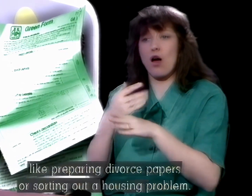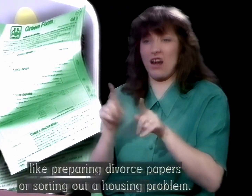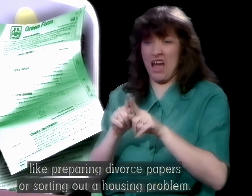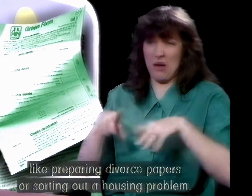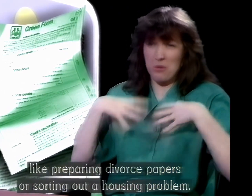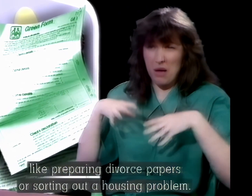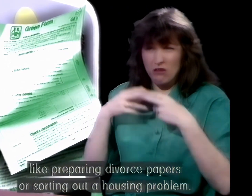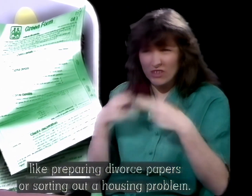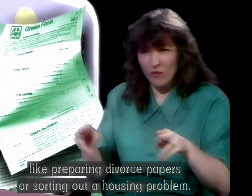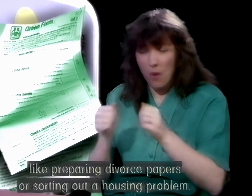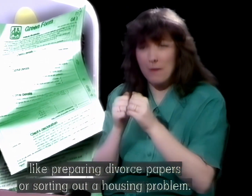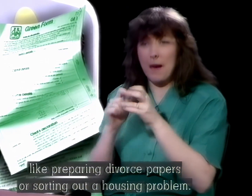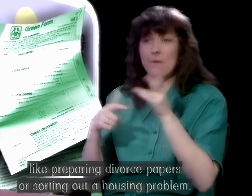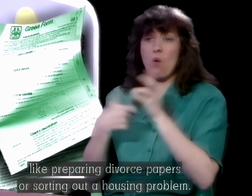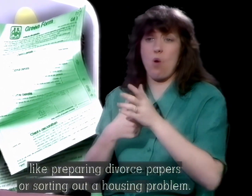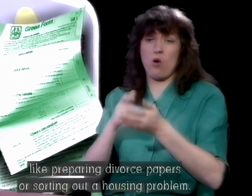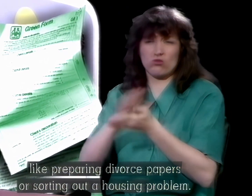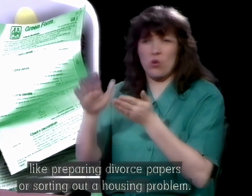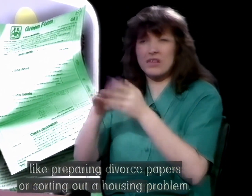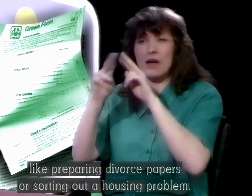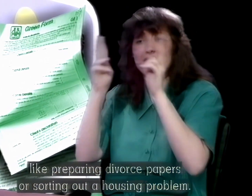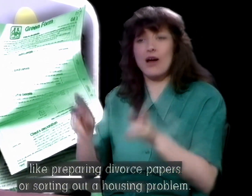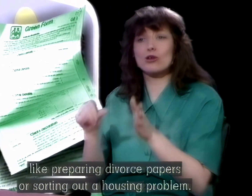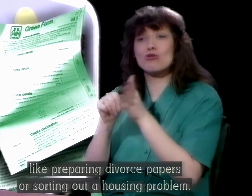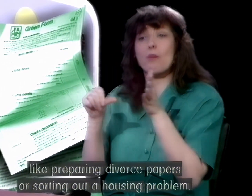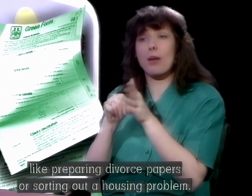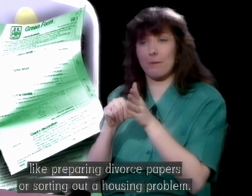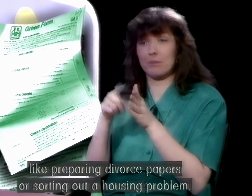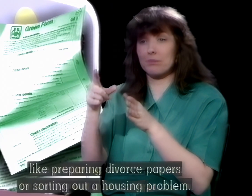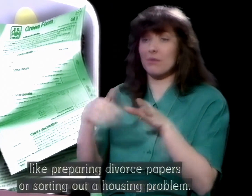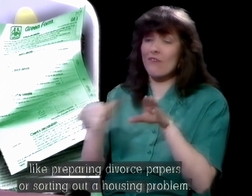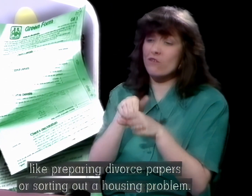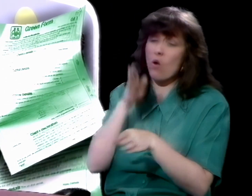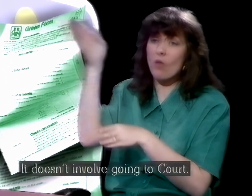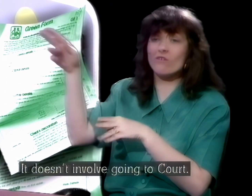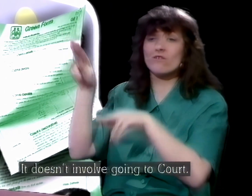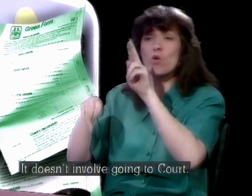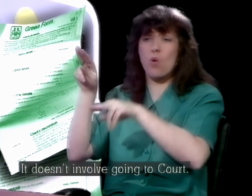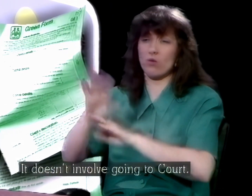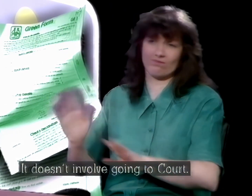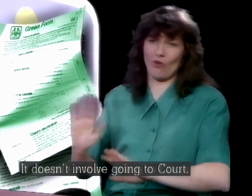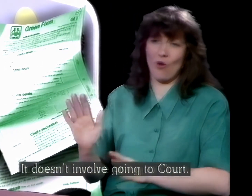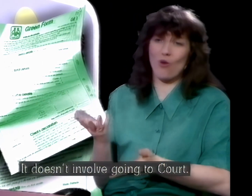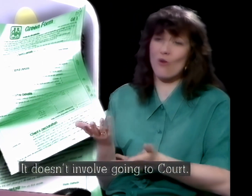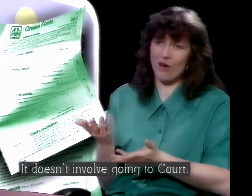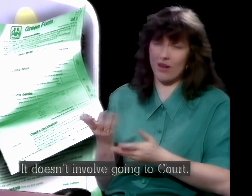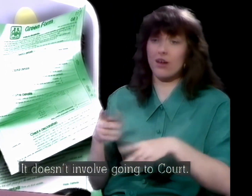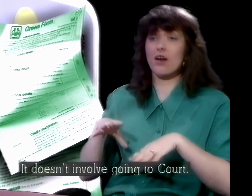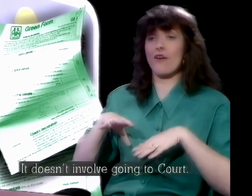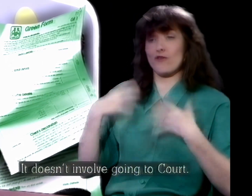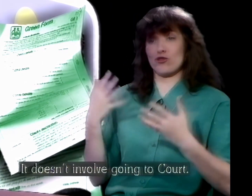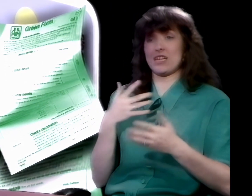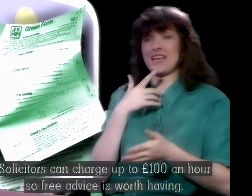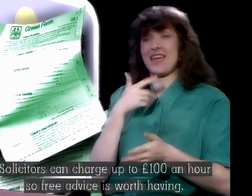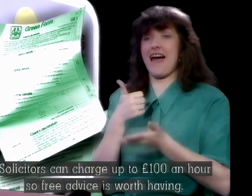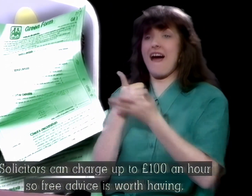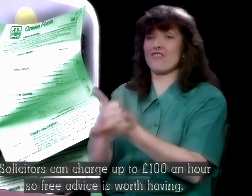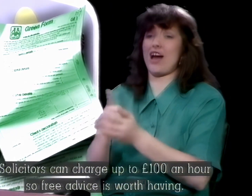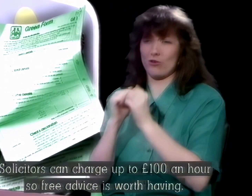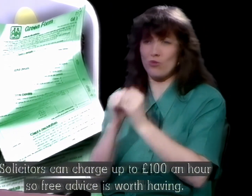preparing divorce papers or sorting out a housing problem. It doesn't involve going to court. Solicitors